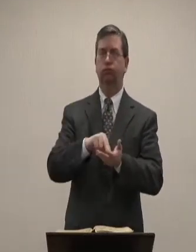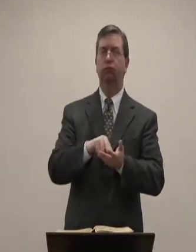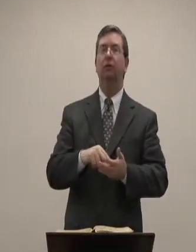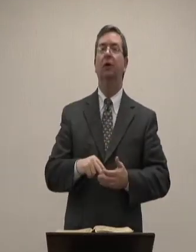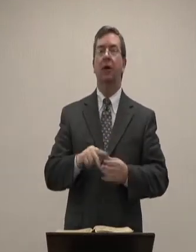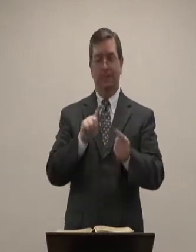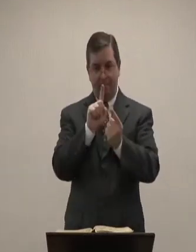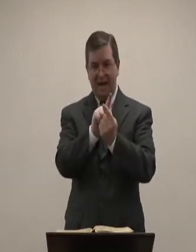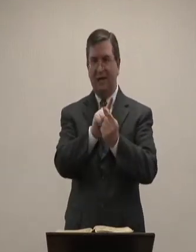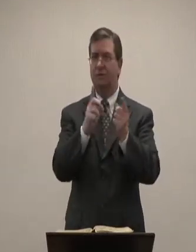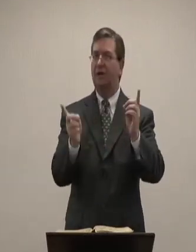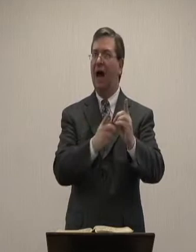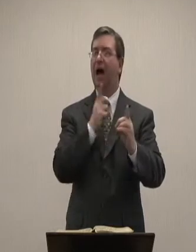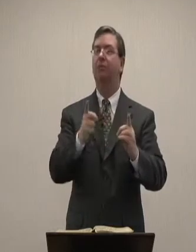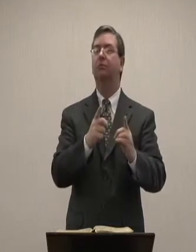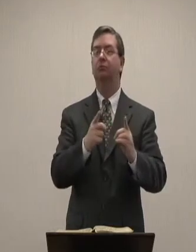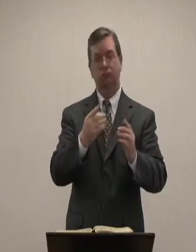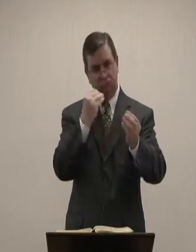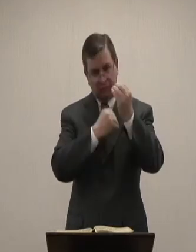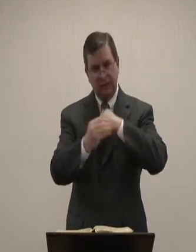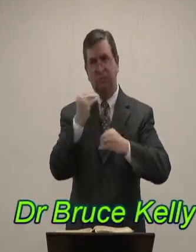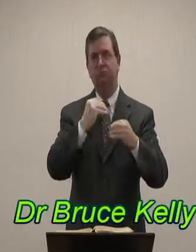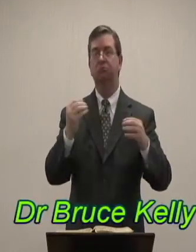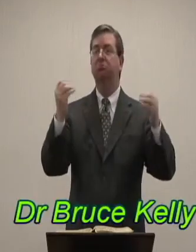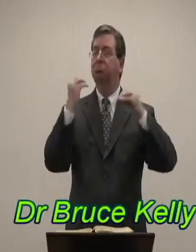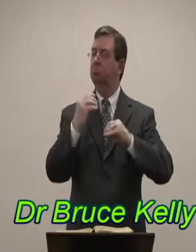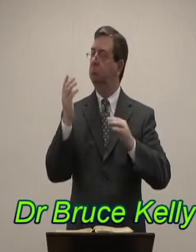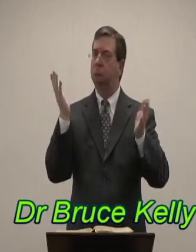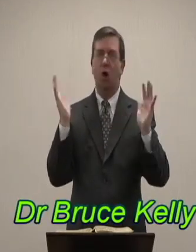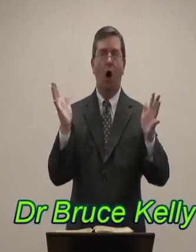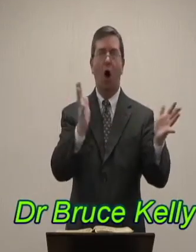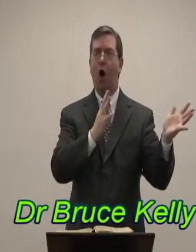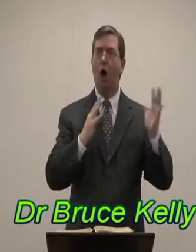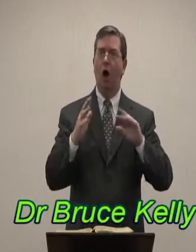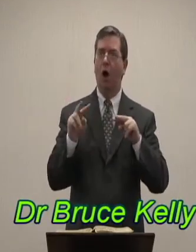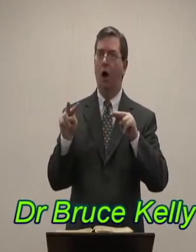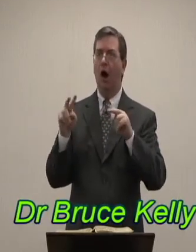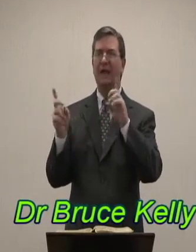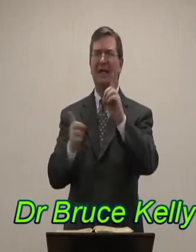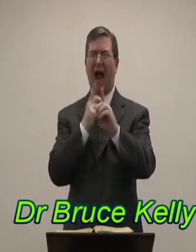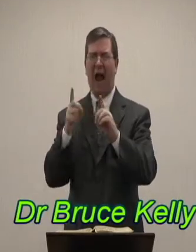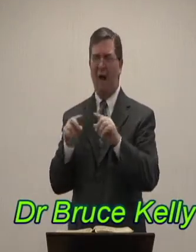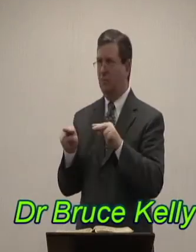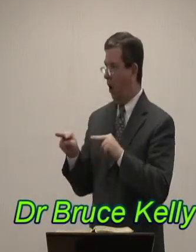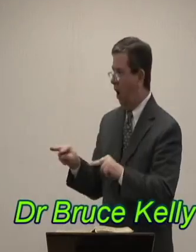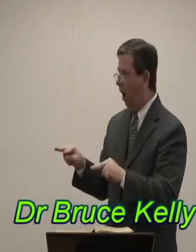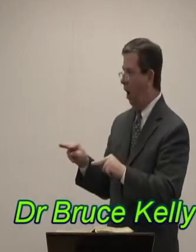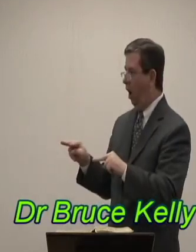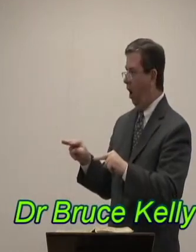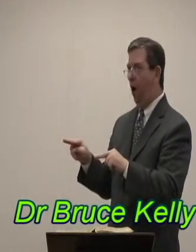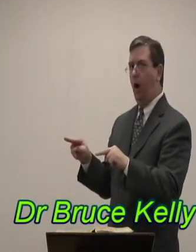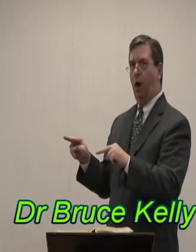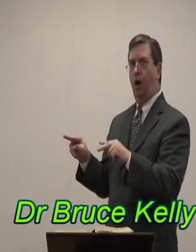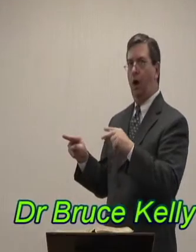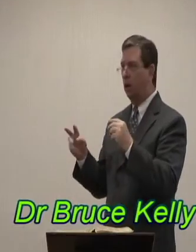After he had died and rose from the dead, and he met with his disciples and feasted with them and had fellowship,